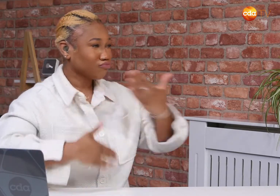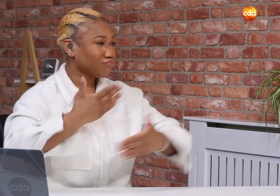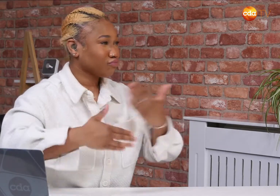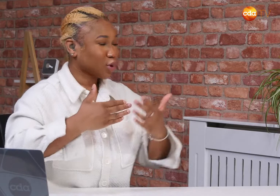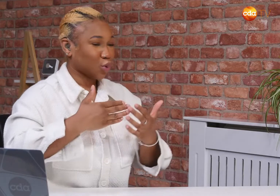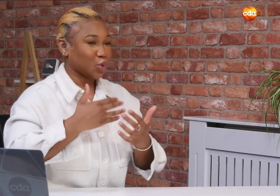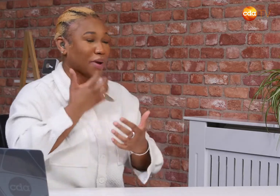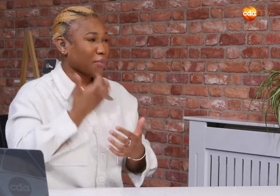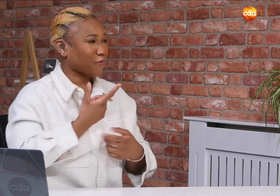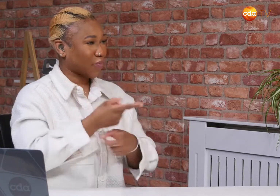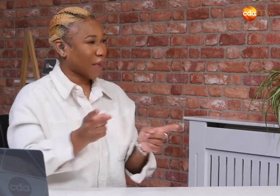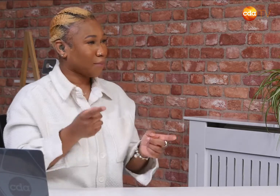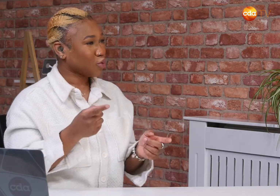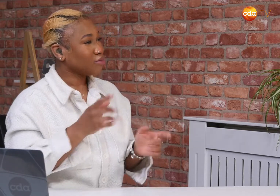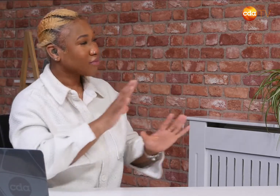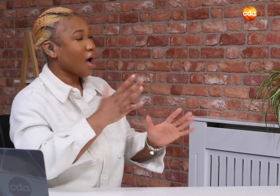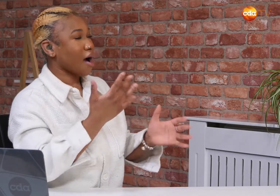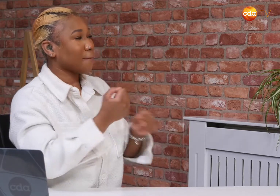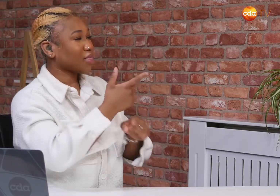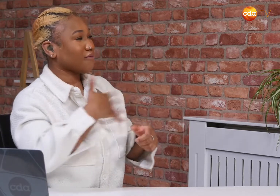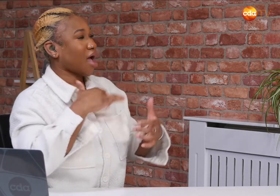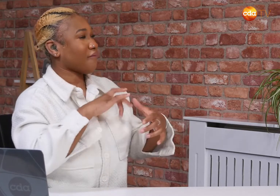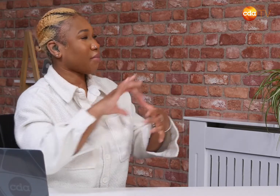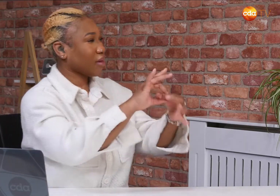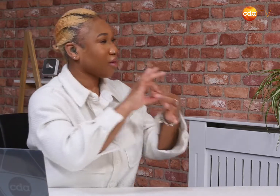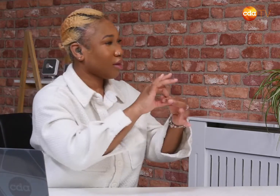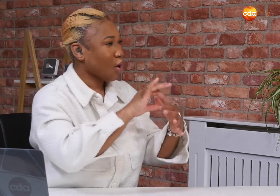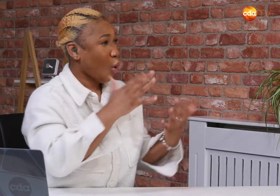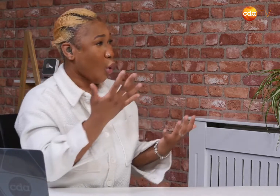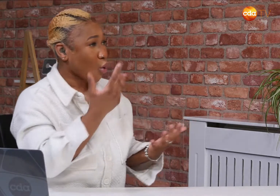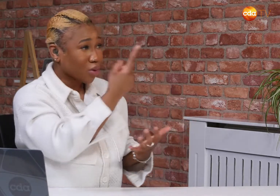does it kind of affect you emotionally, or do